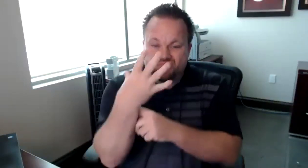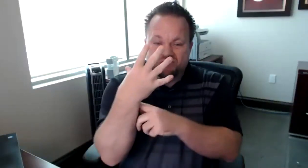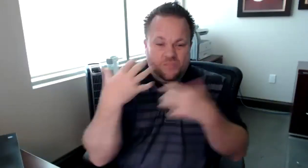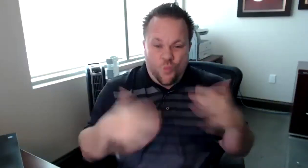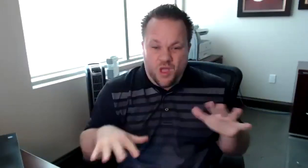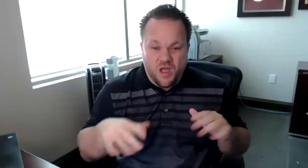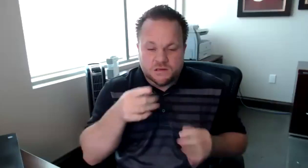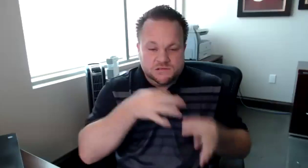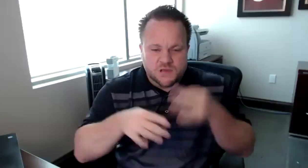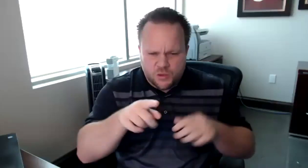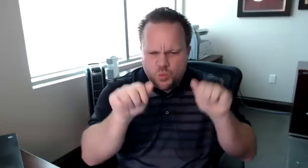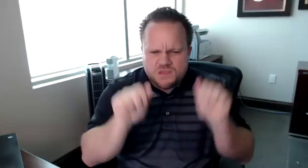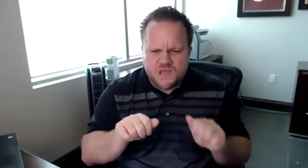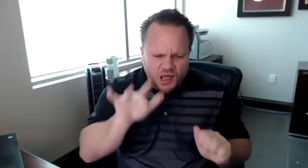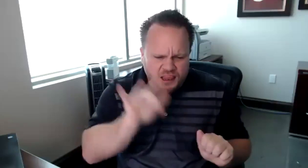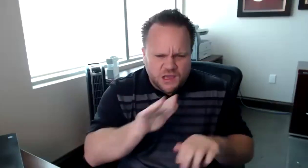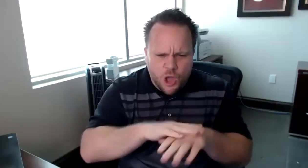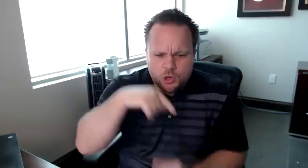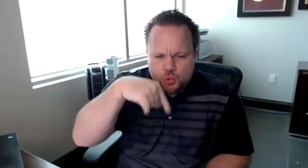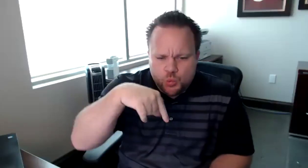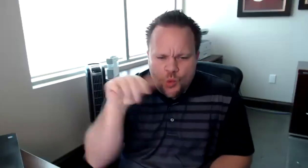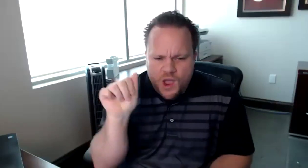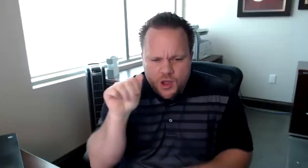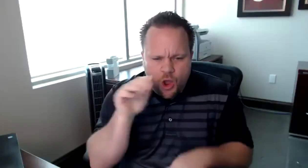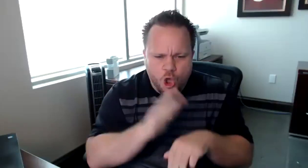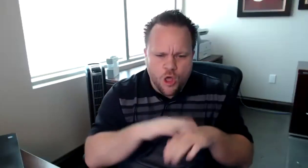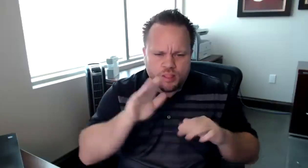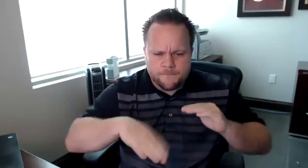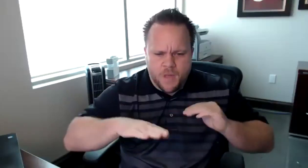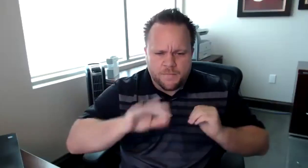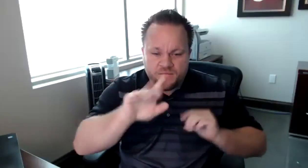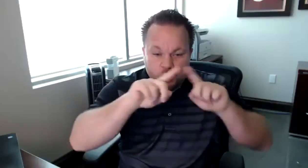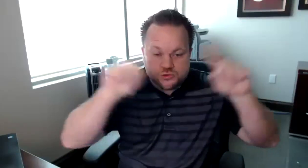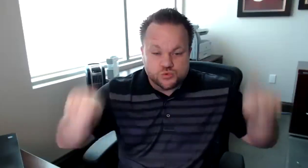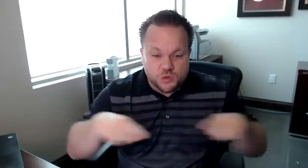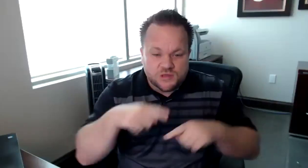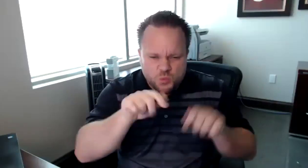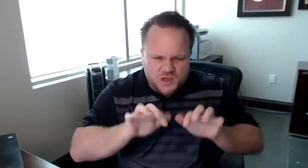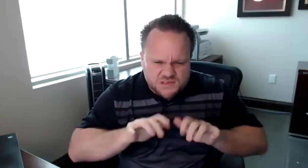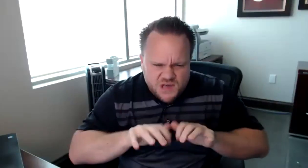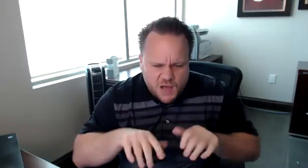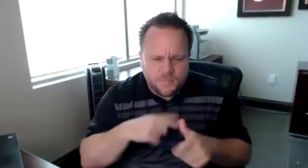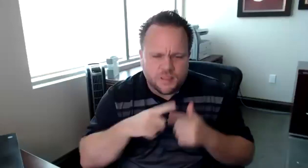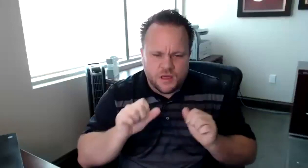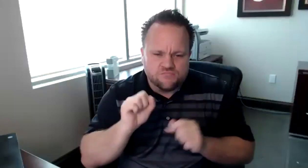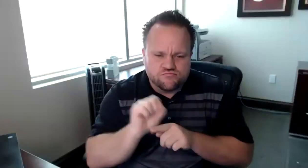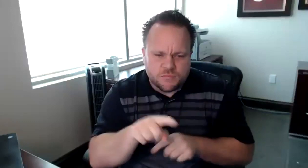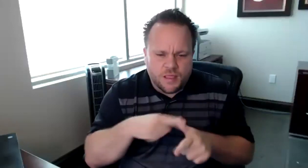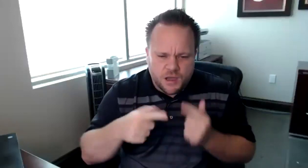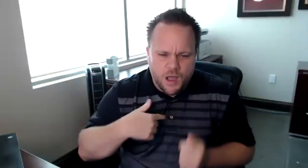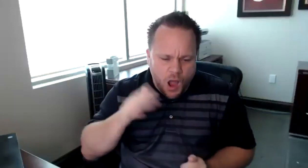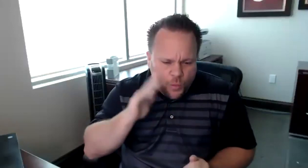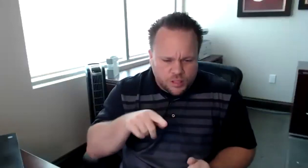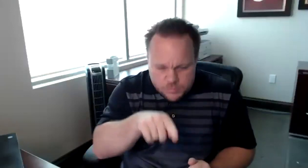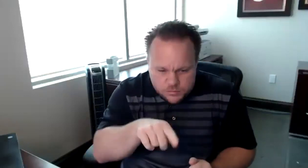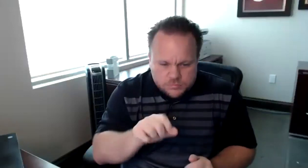Third is if you don't want to be spotlighted, you can use the Q&A on the bottom of the screen through Zoom. Use that function to send